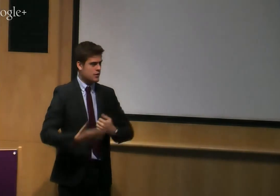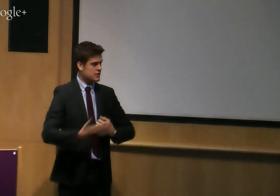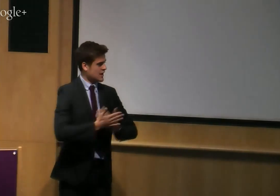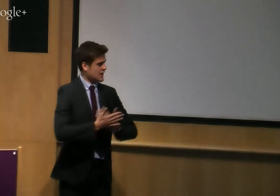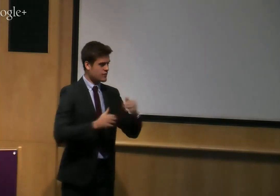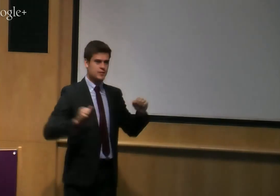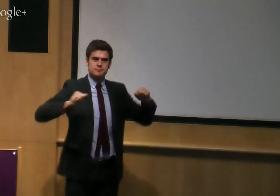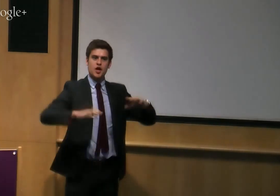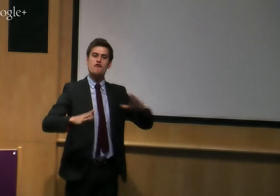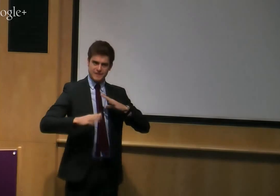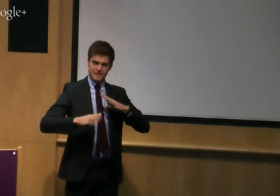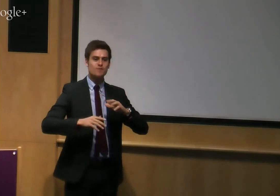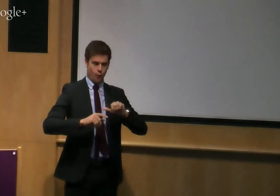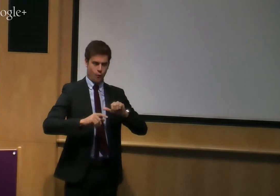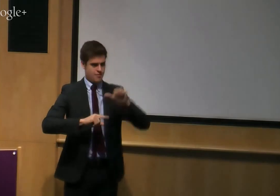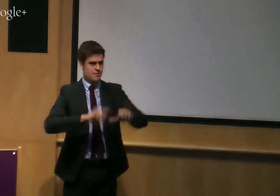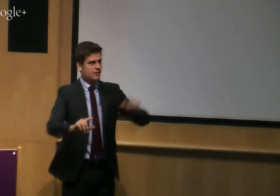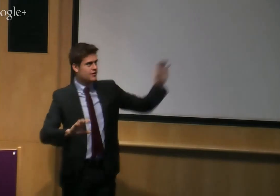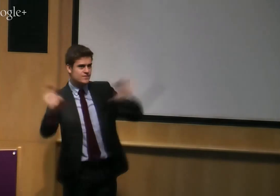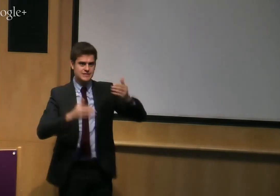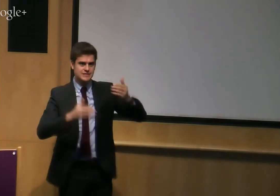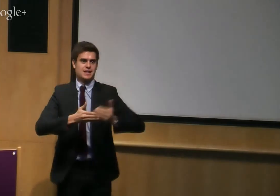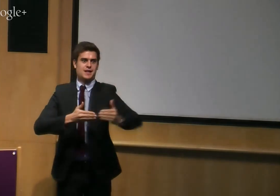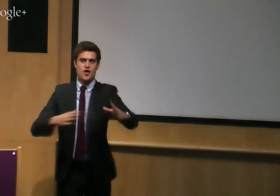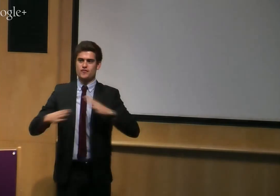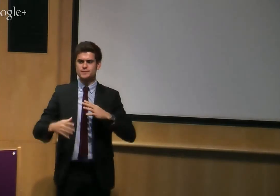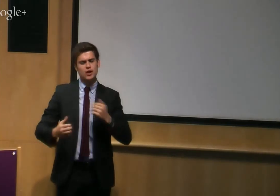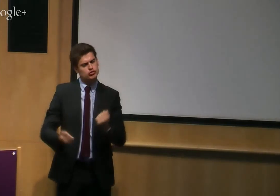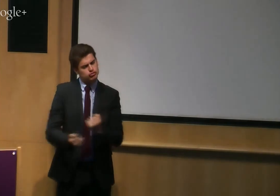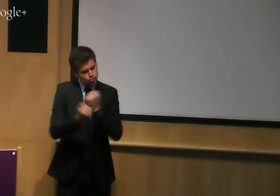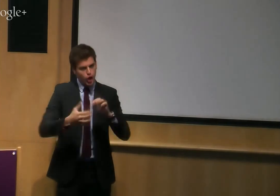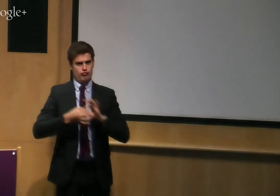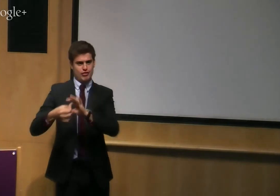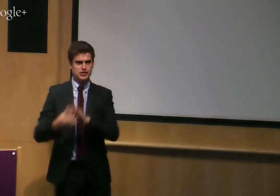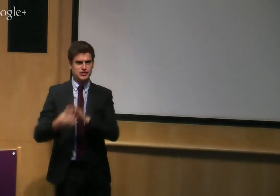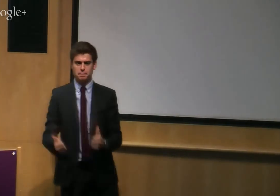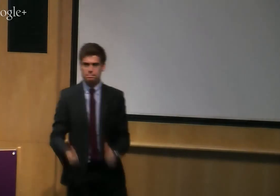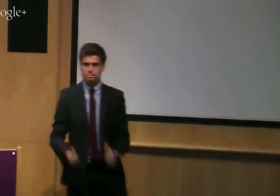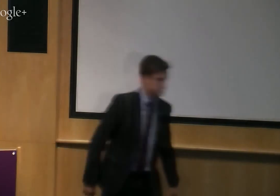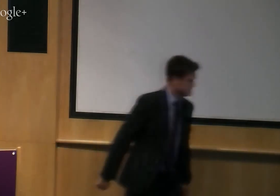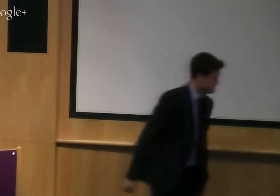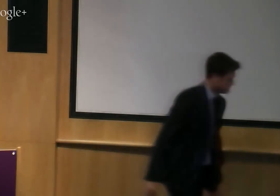and achieve. Because we've had that, it means that we are able to apply for more funding. So actually,